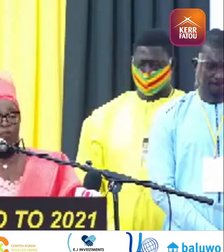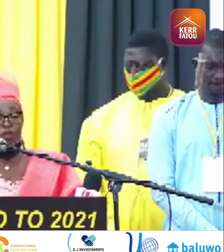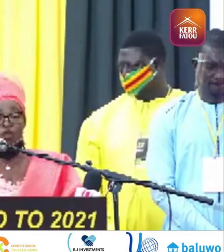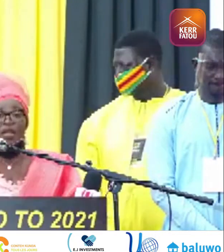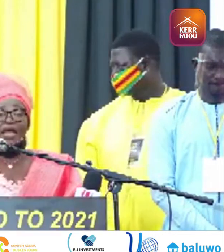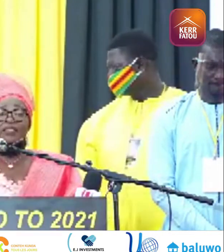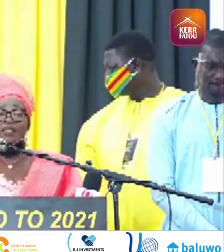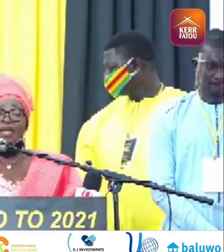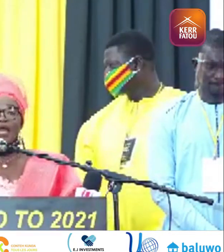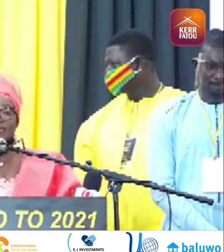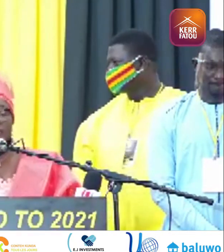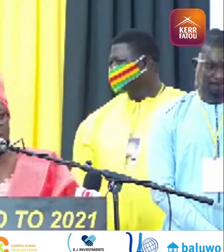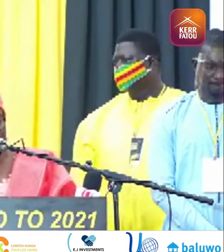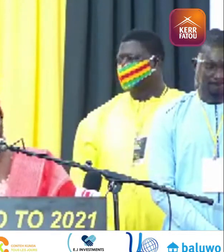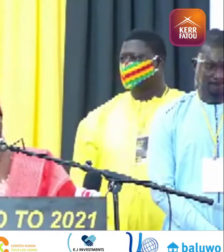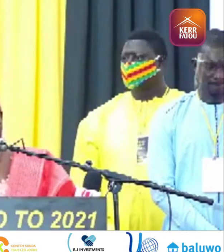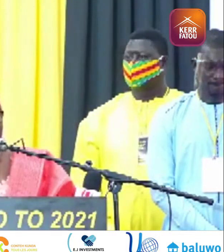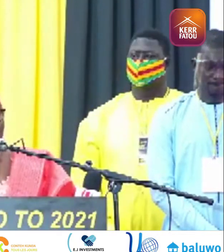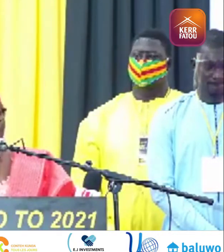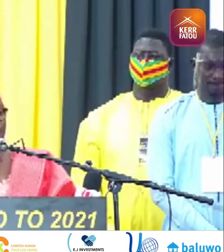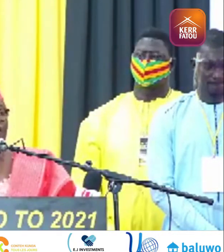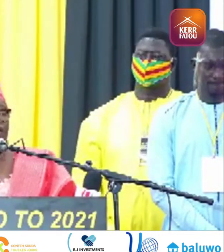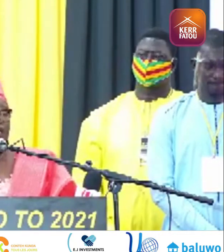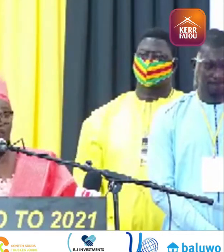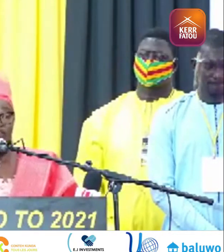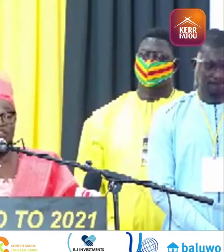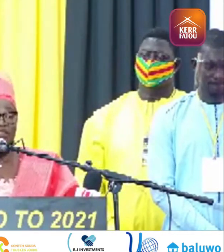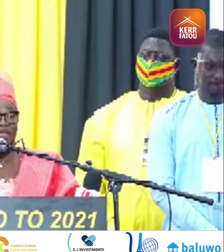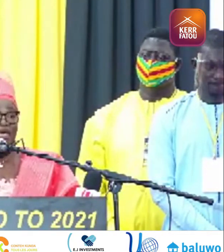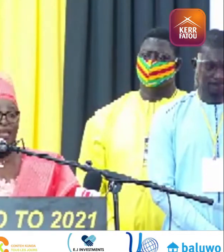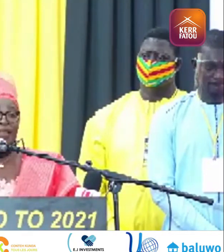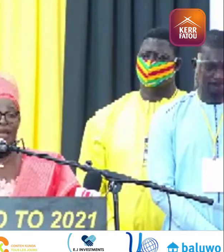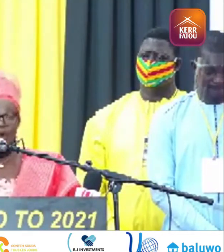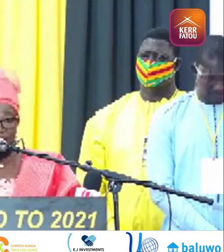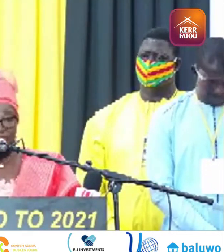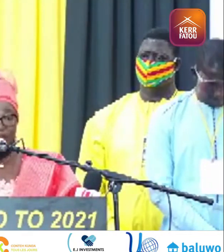come, thy will be done on earth as it is in heaven. Give us